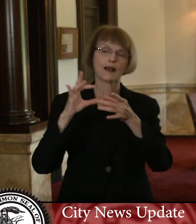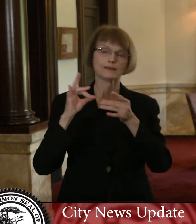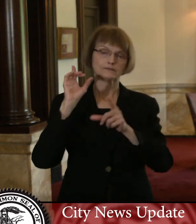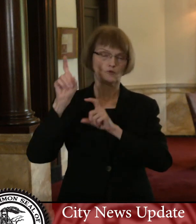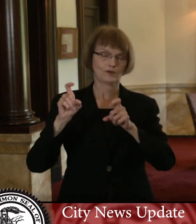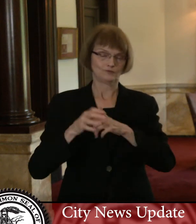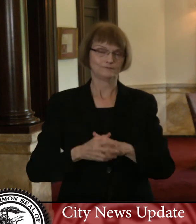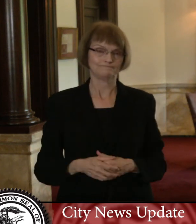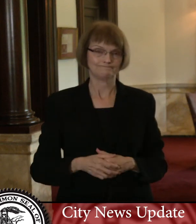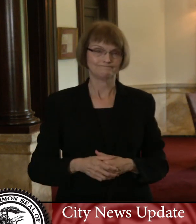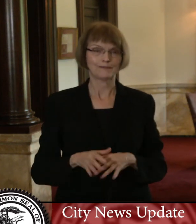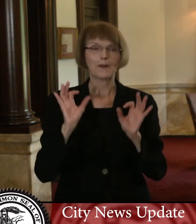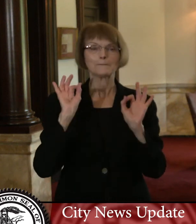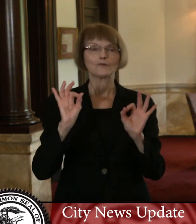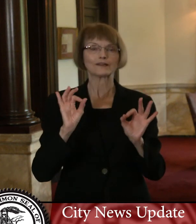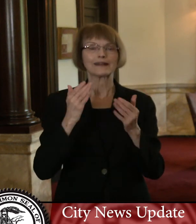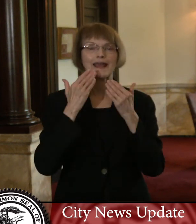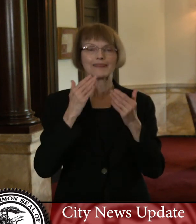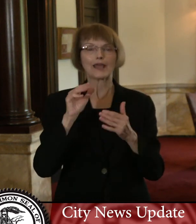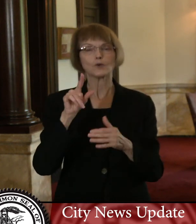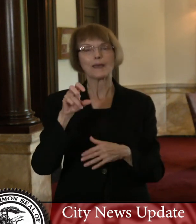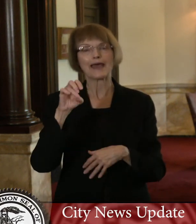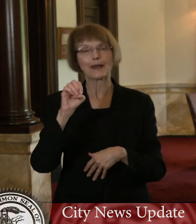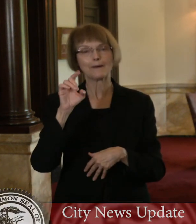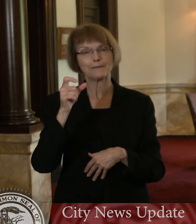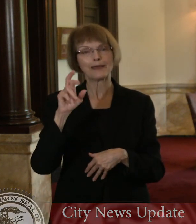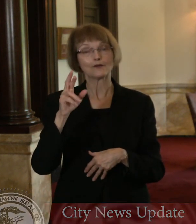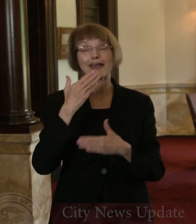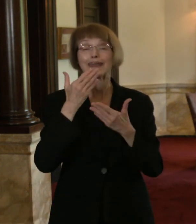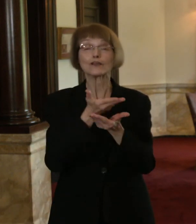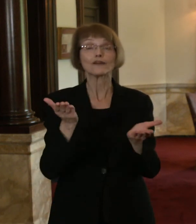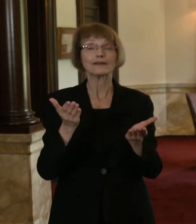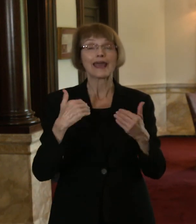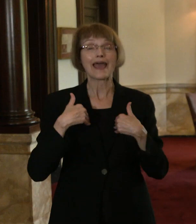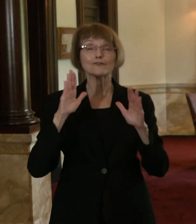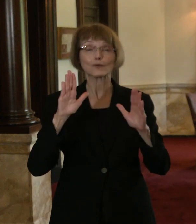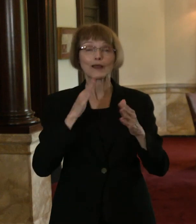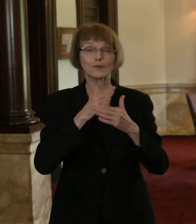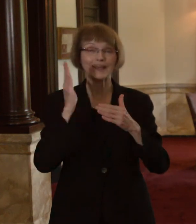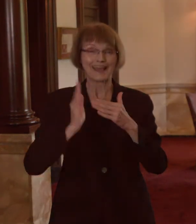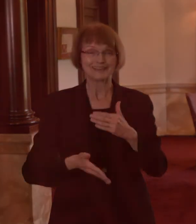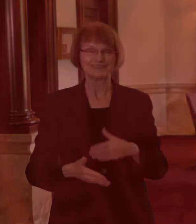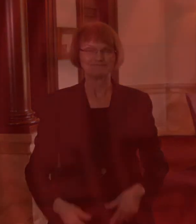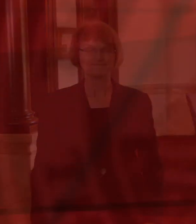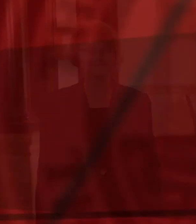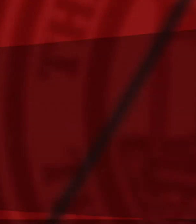and questions. Perfect. Thank you, Madam Mayor. Thank you, everyone. Have a great weekend.